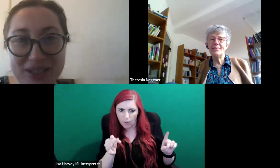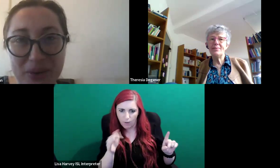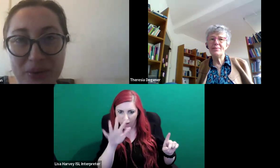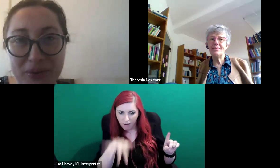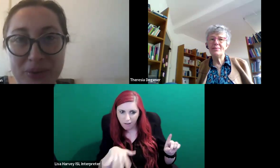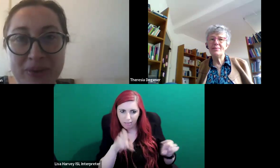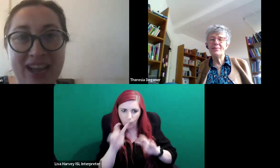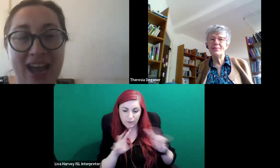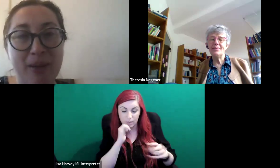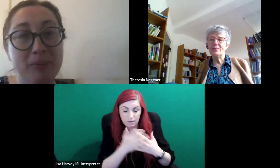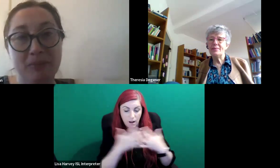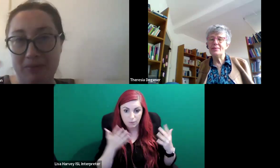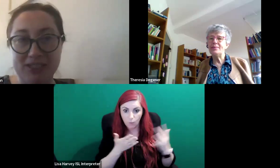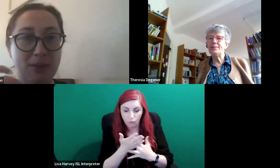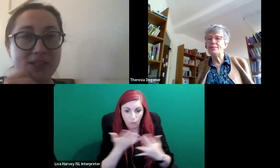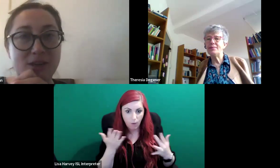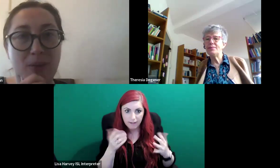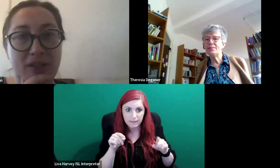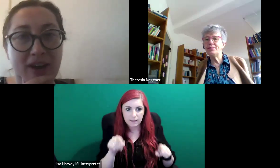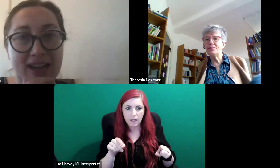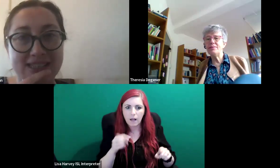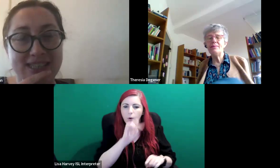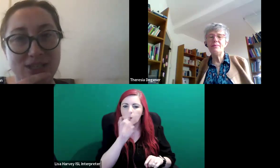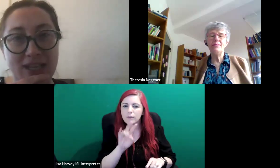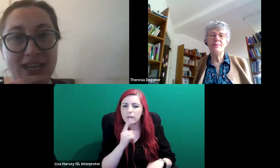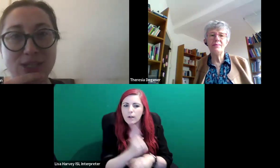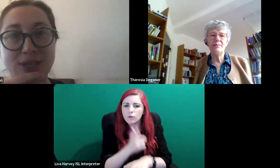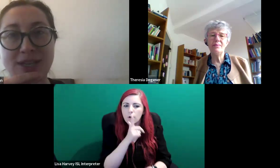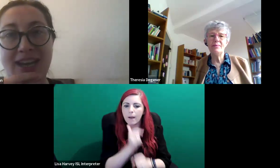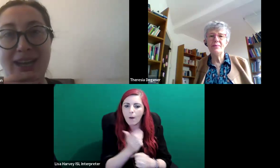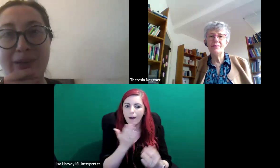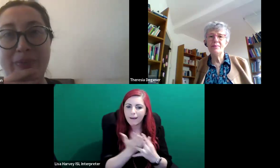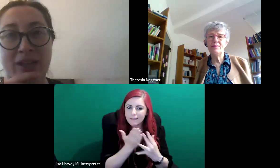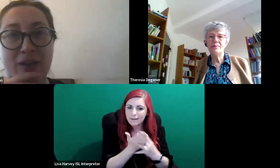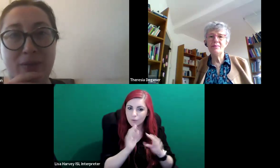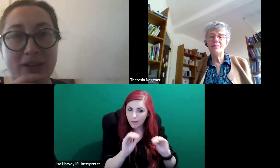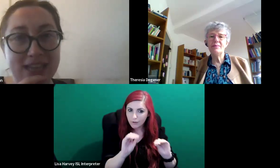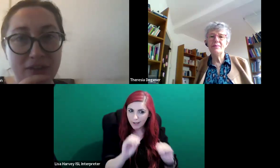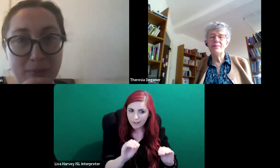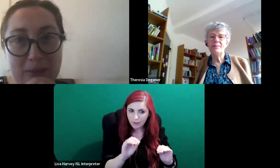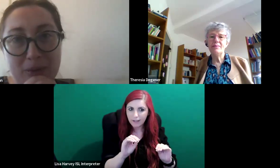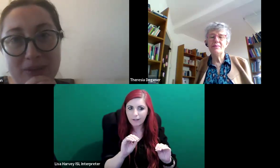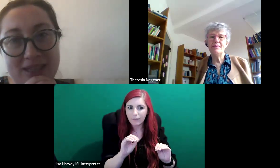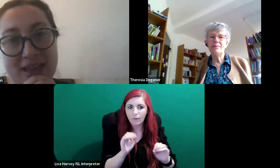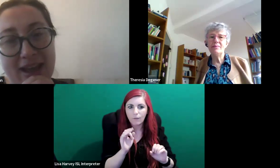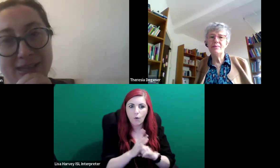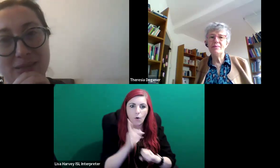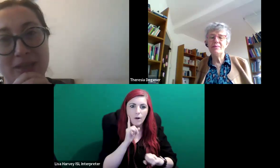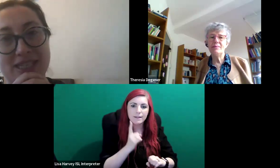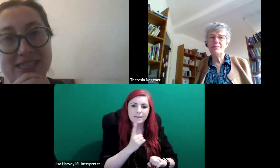quite a lot to go through. There's a question about whether access to education for deaf people